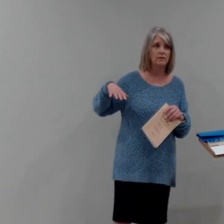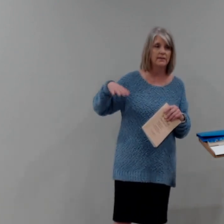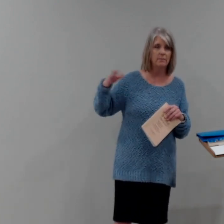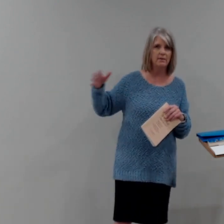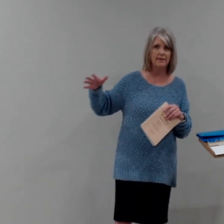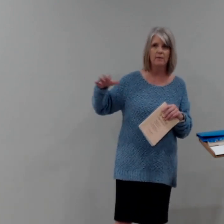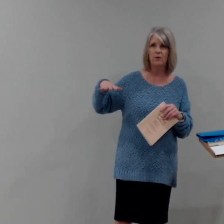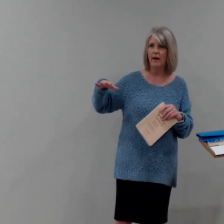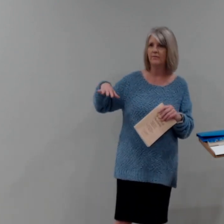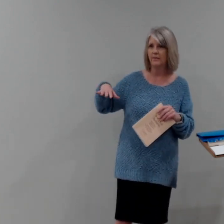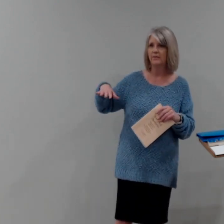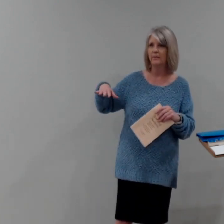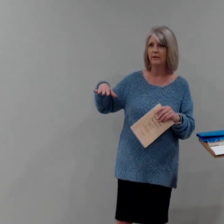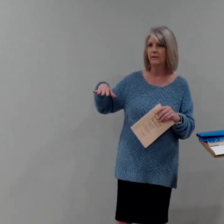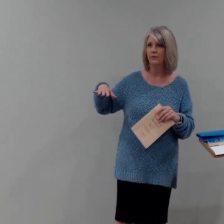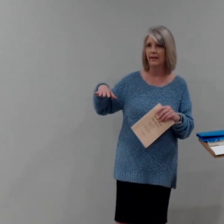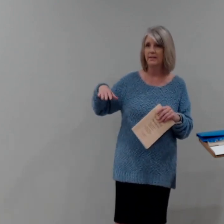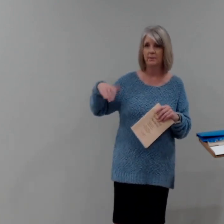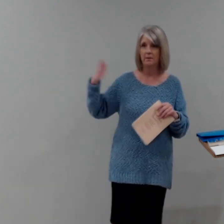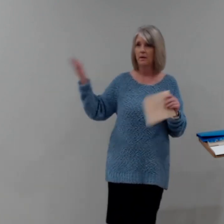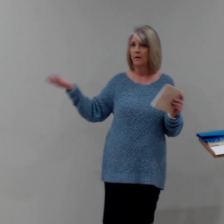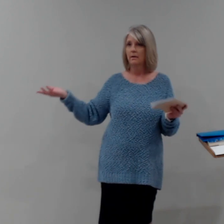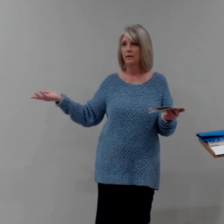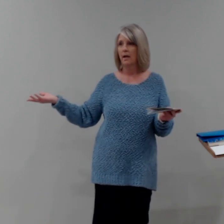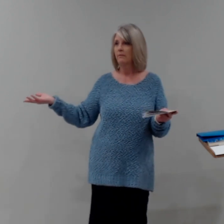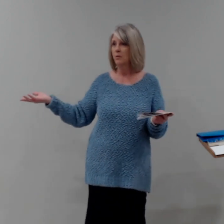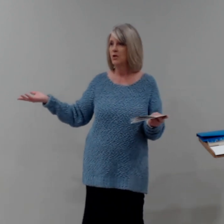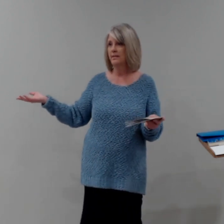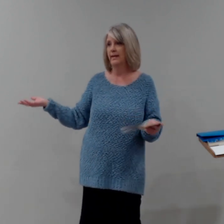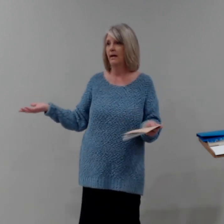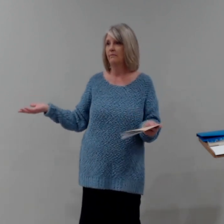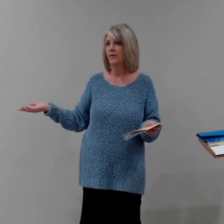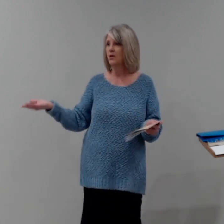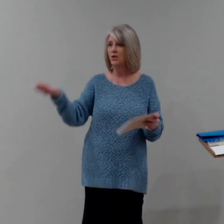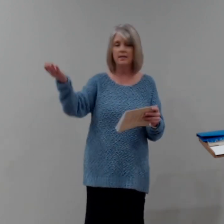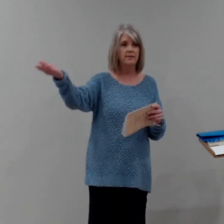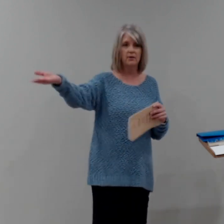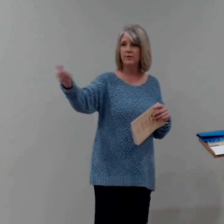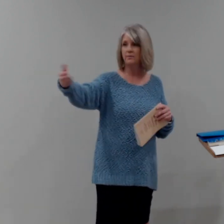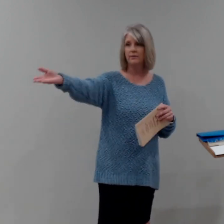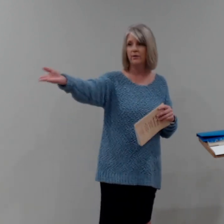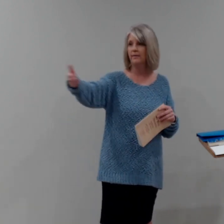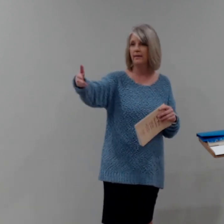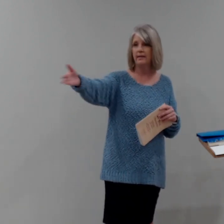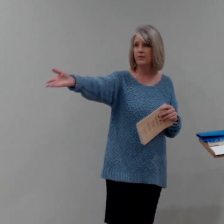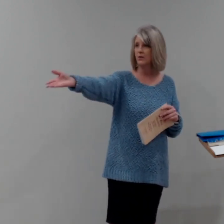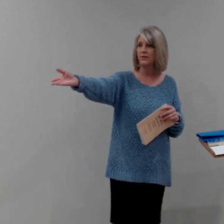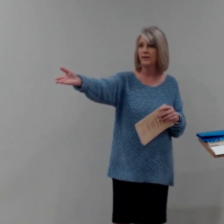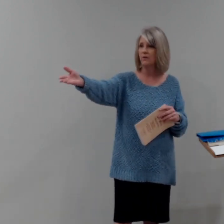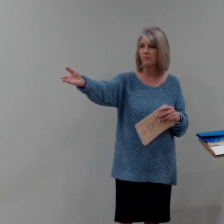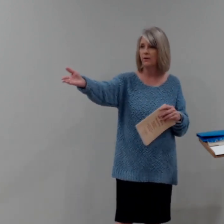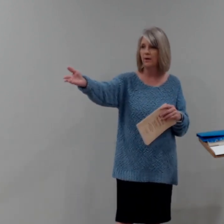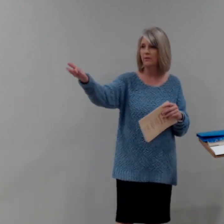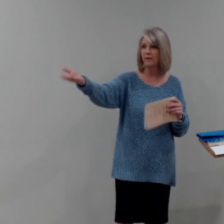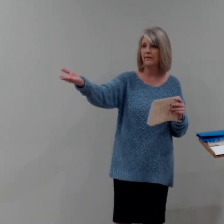Some have some developmental delays, but a lot of them are just deaf. They're so different than these girls sitting on the front row. The only thing